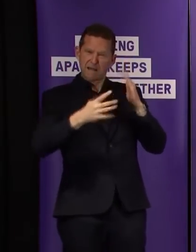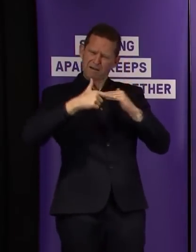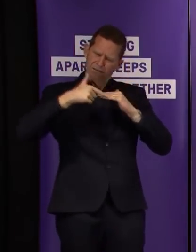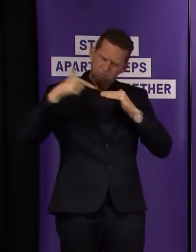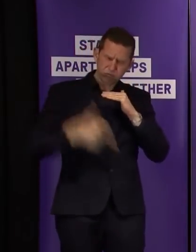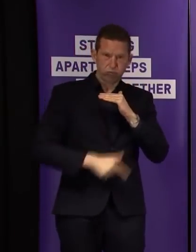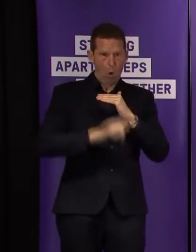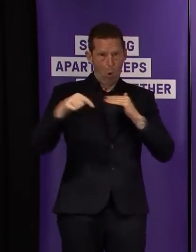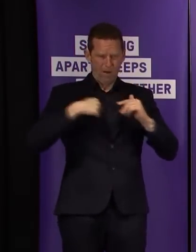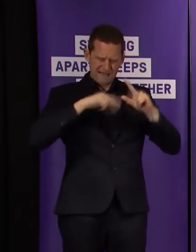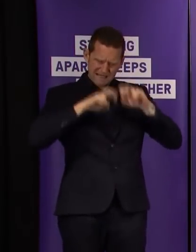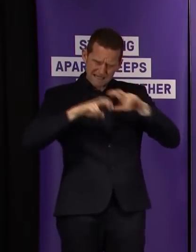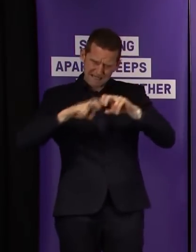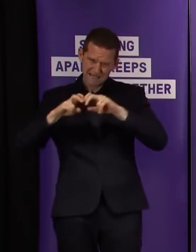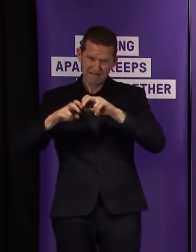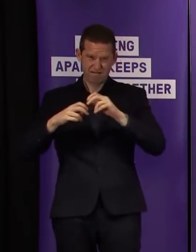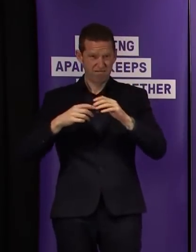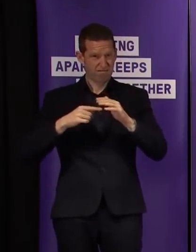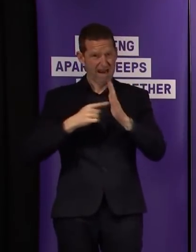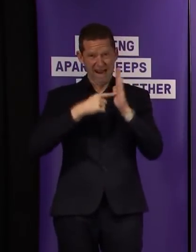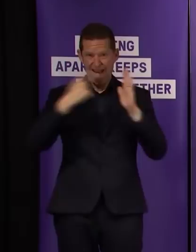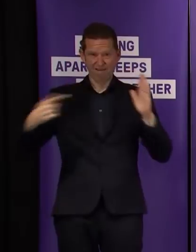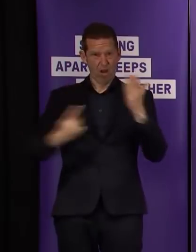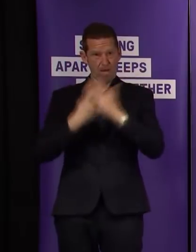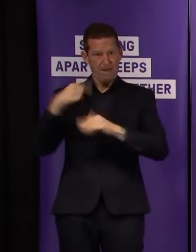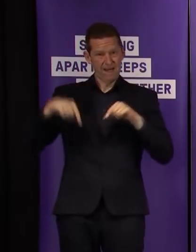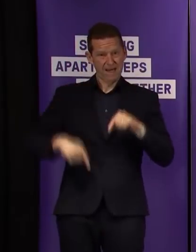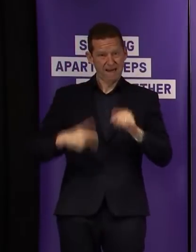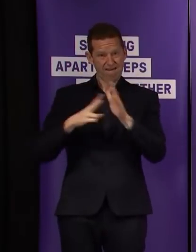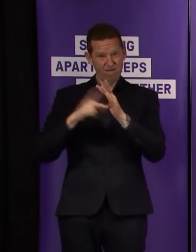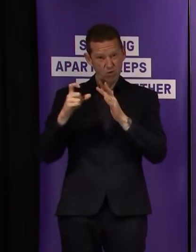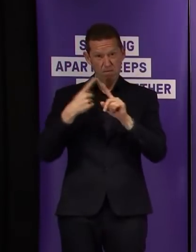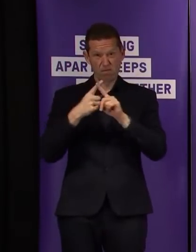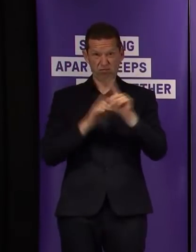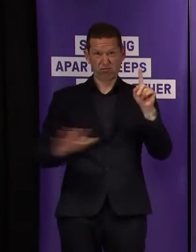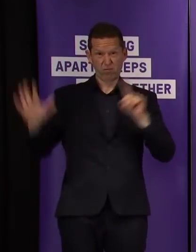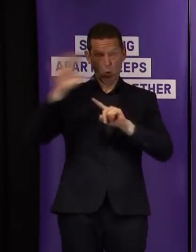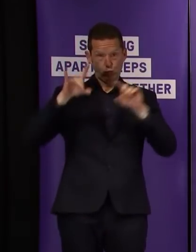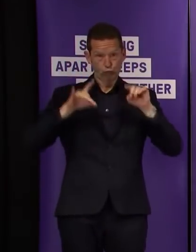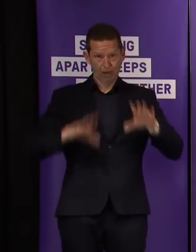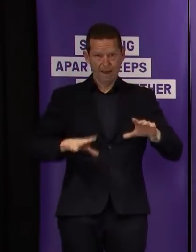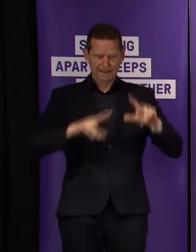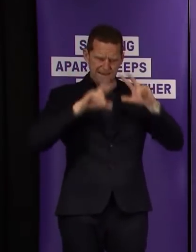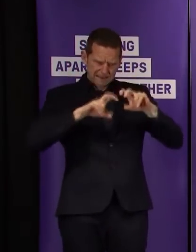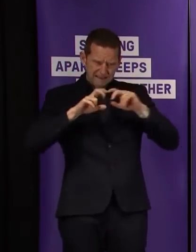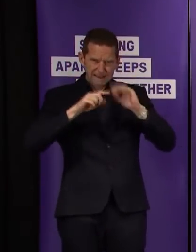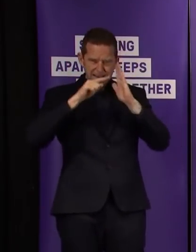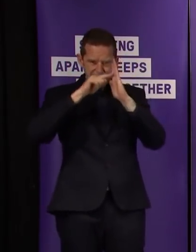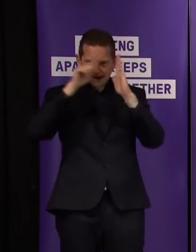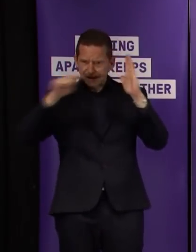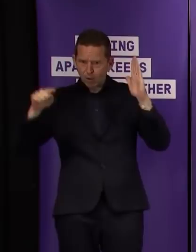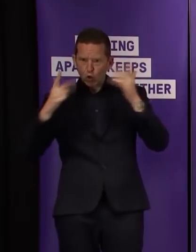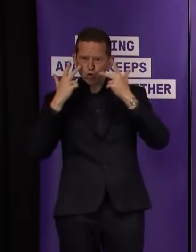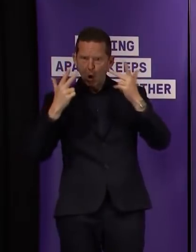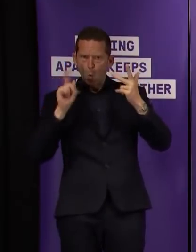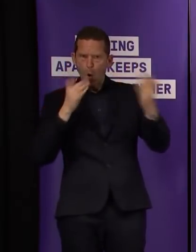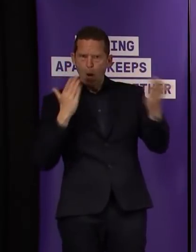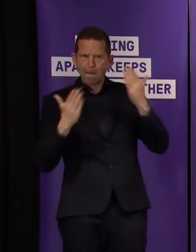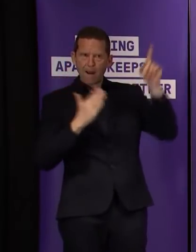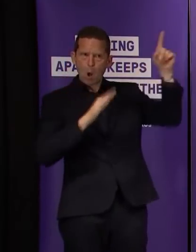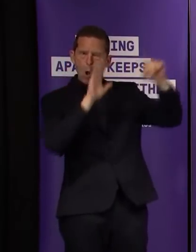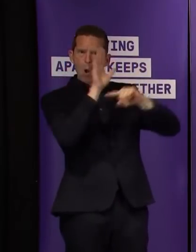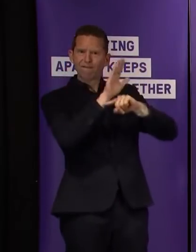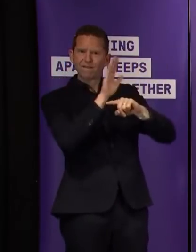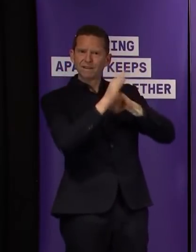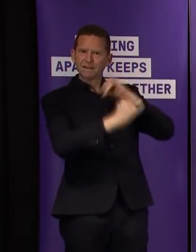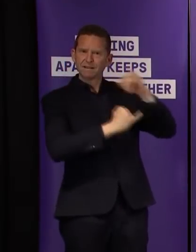have ever seen in our state, arguably nationally, and a piece of work that has international significance as well. More